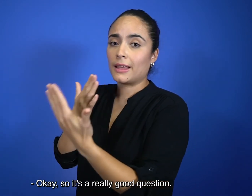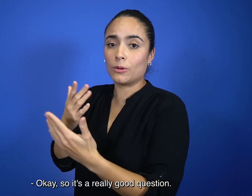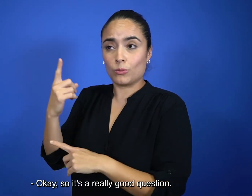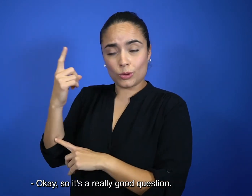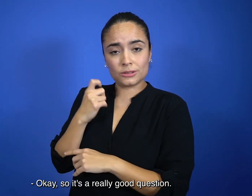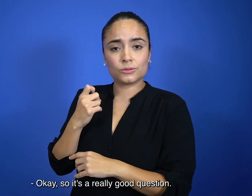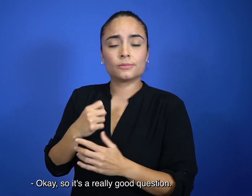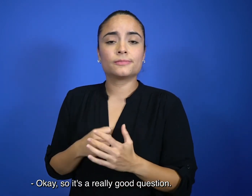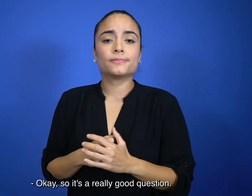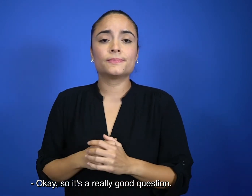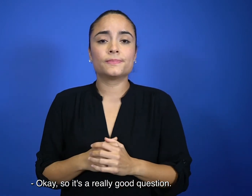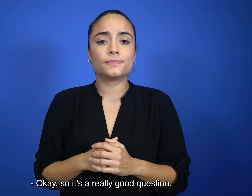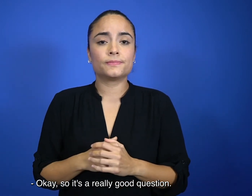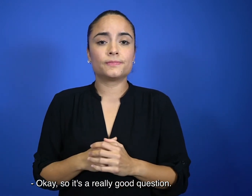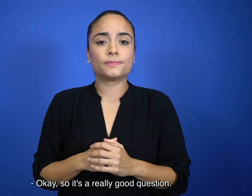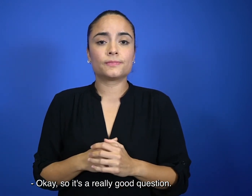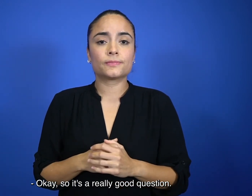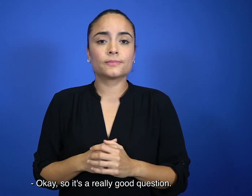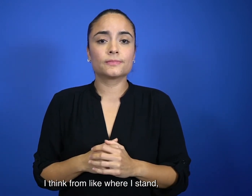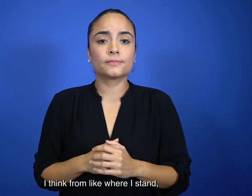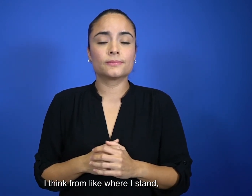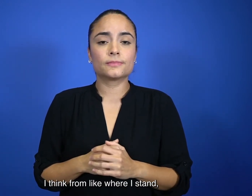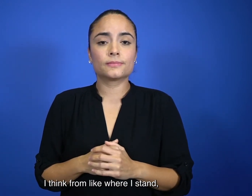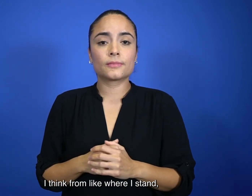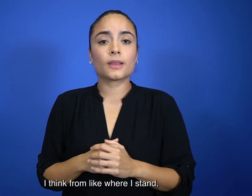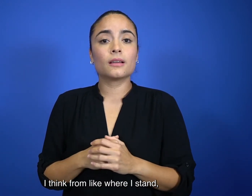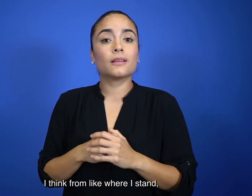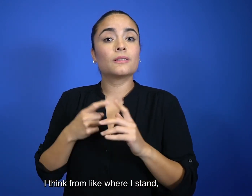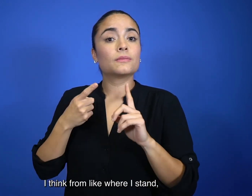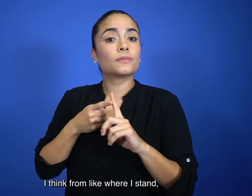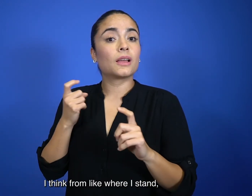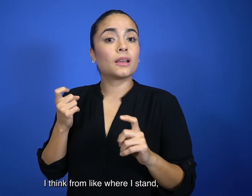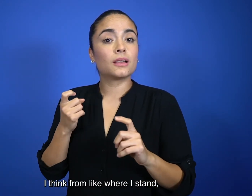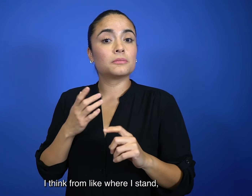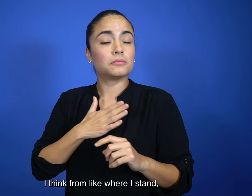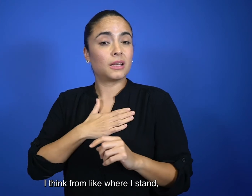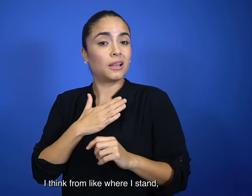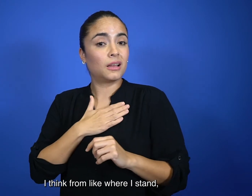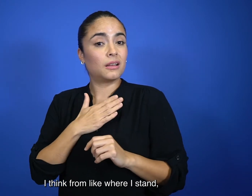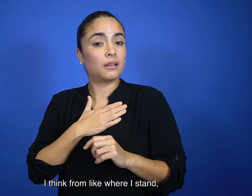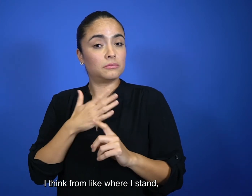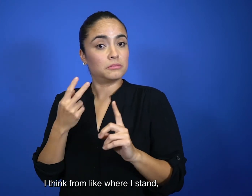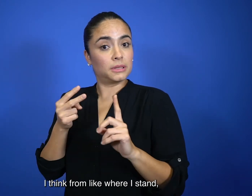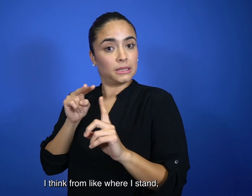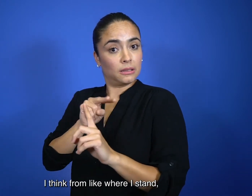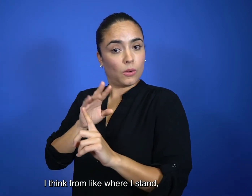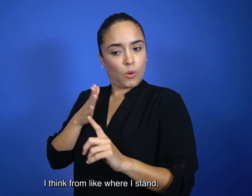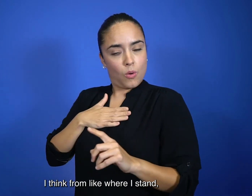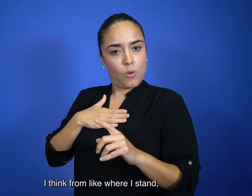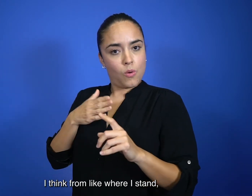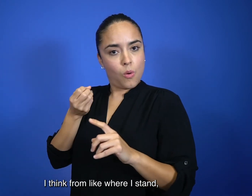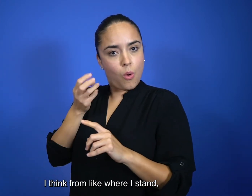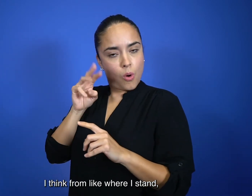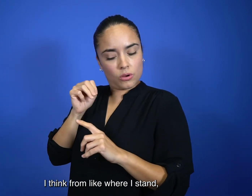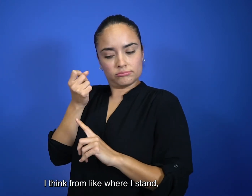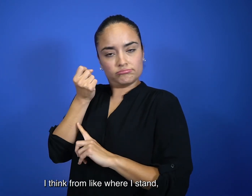so it's a really good question. I think from where I stand, in terms of my